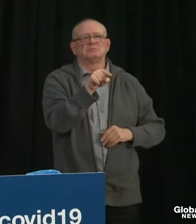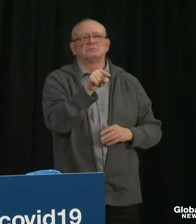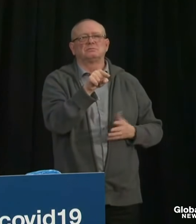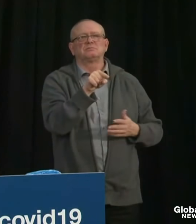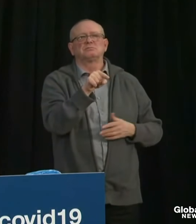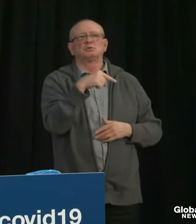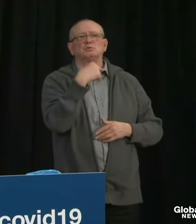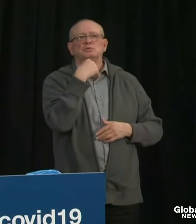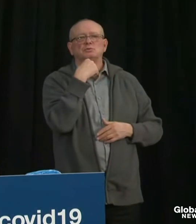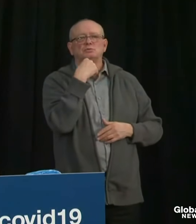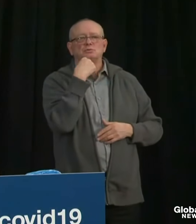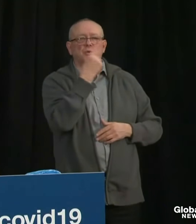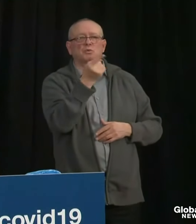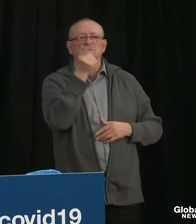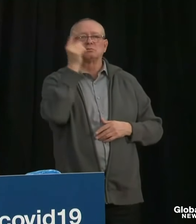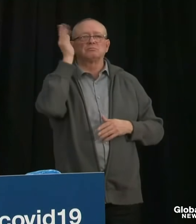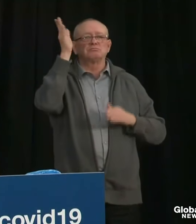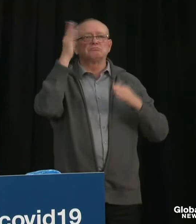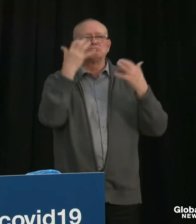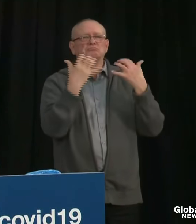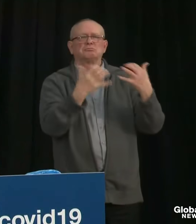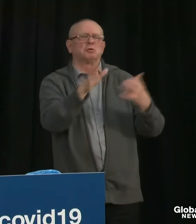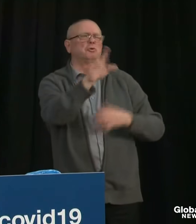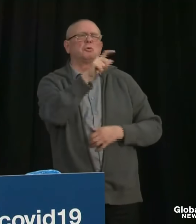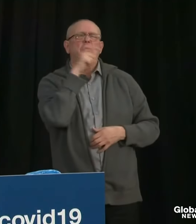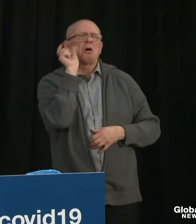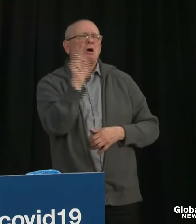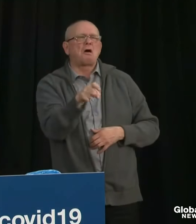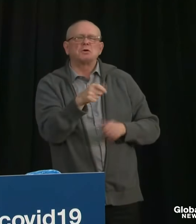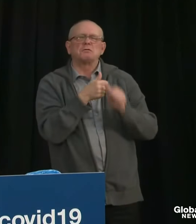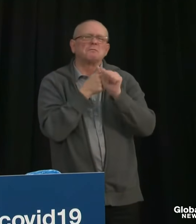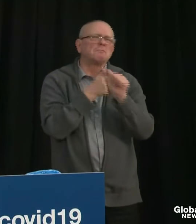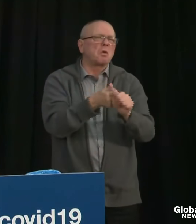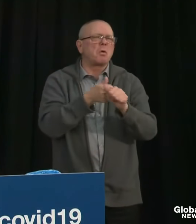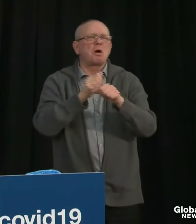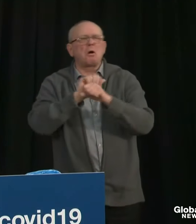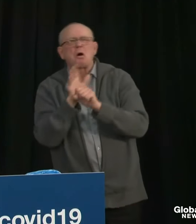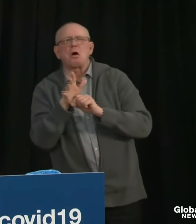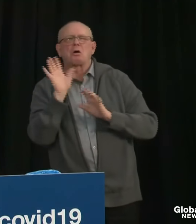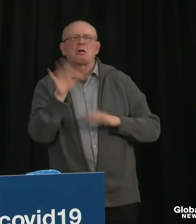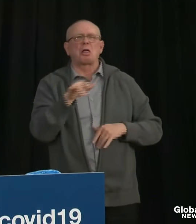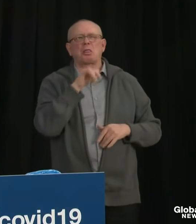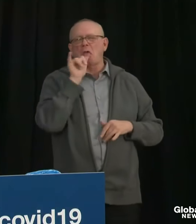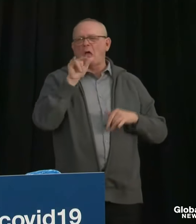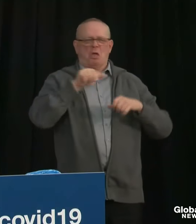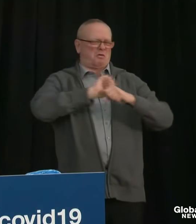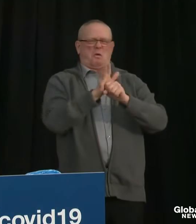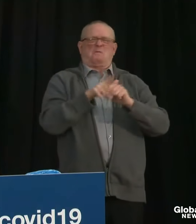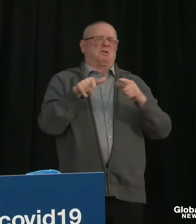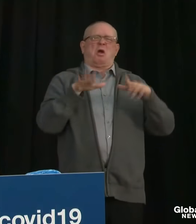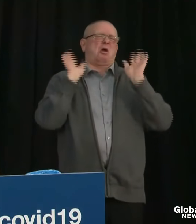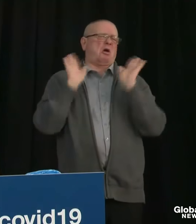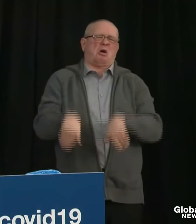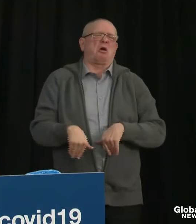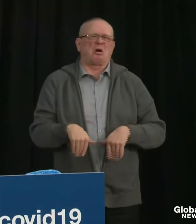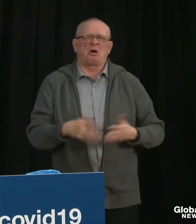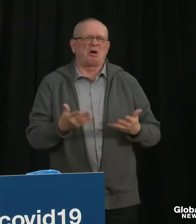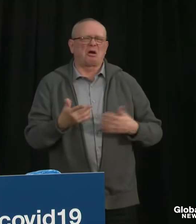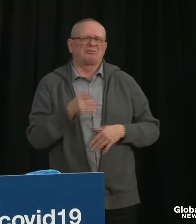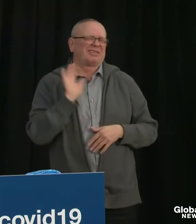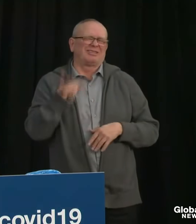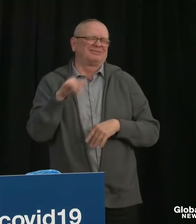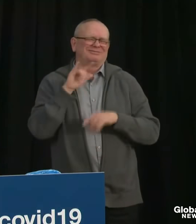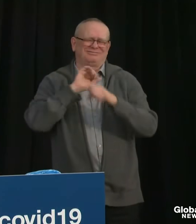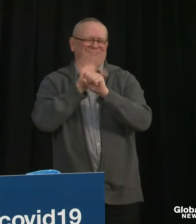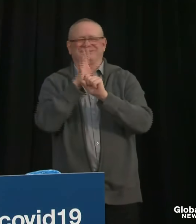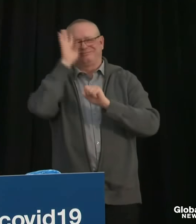public health rules. He called the restrictions tyranny and said they should carry on with their worship come what may. What can the province do if churches refuse